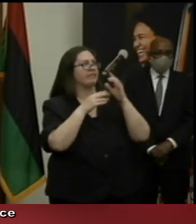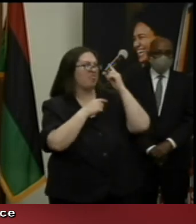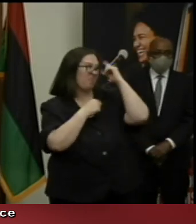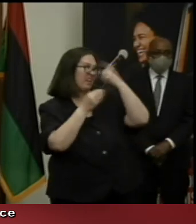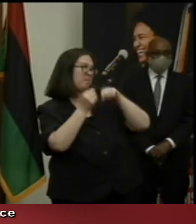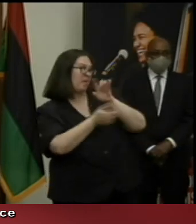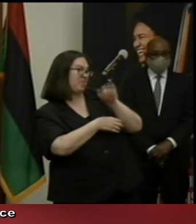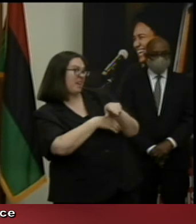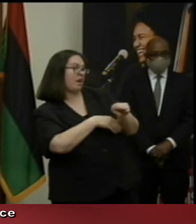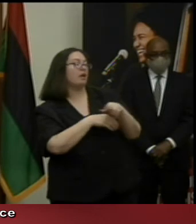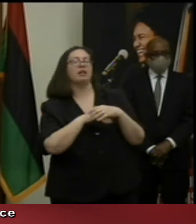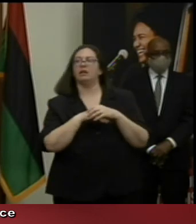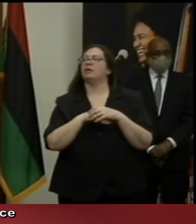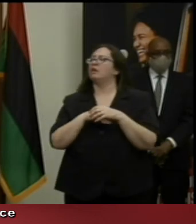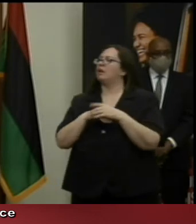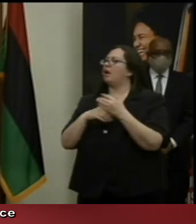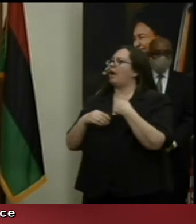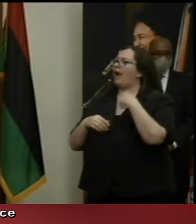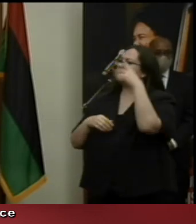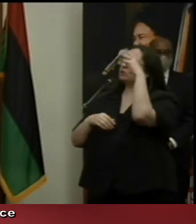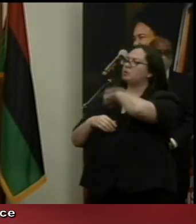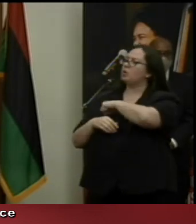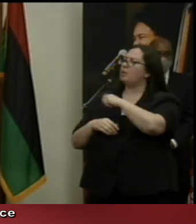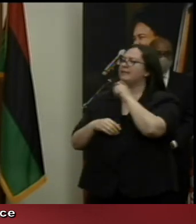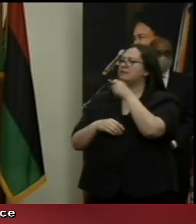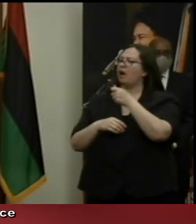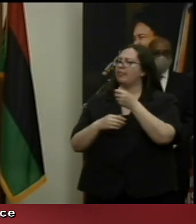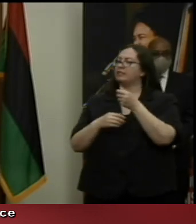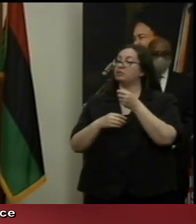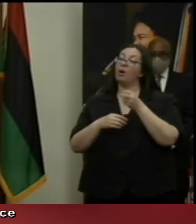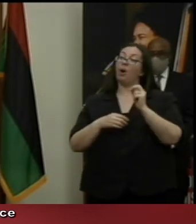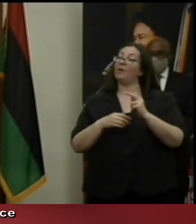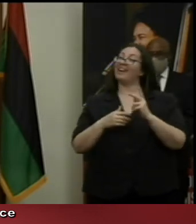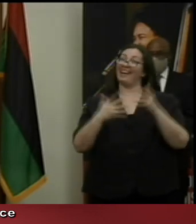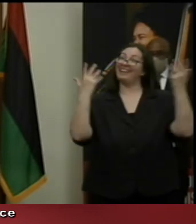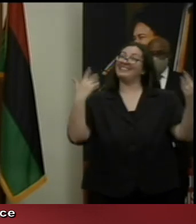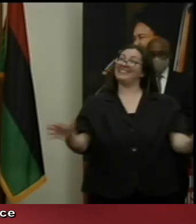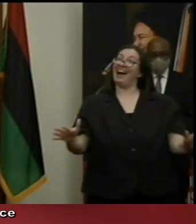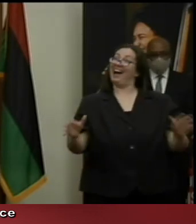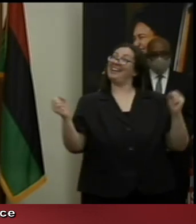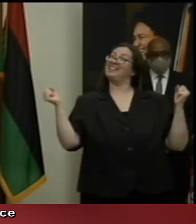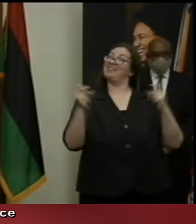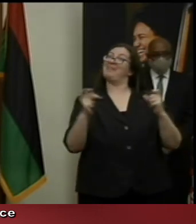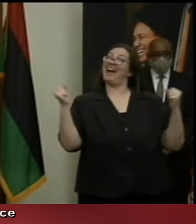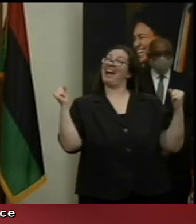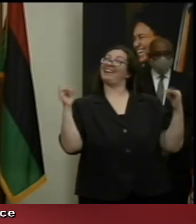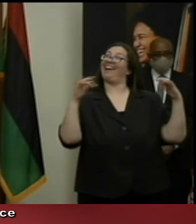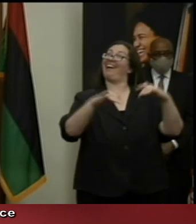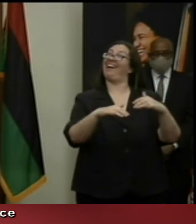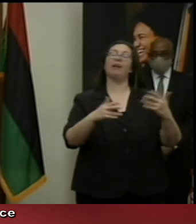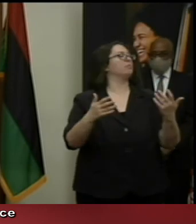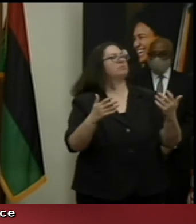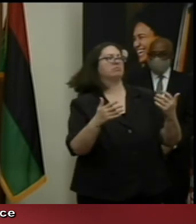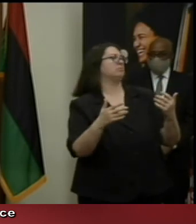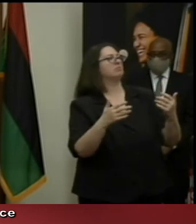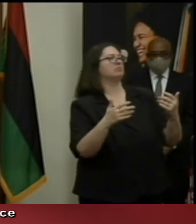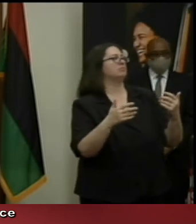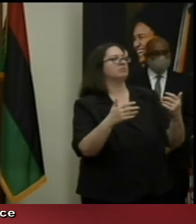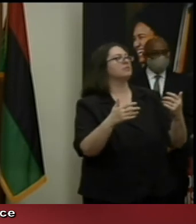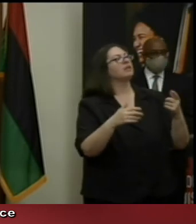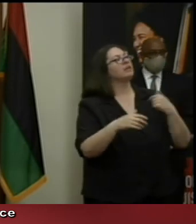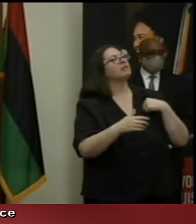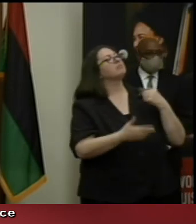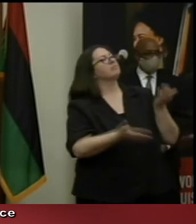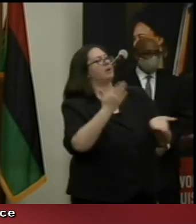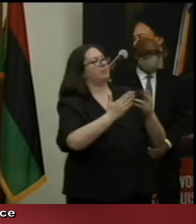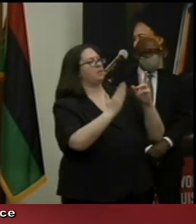I assume it's not going to be flip the switch and everybody's back. I don't believe it's flip a switch. I'm probably reading a lot of the same things that